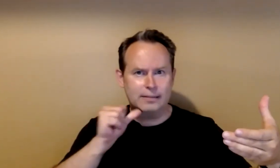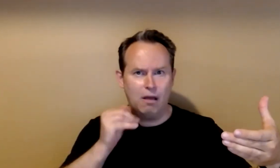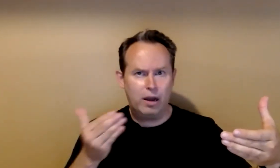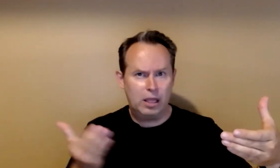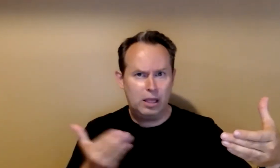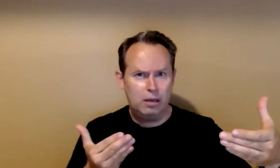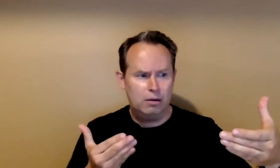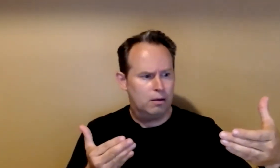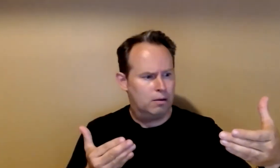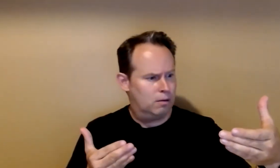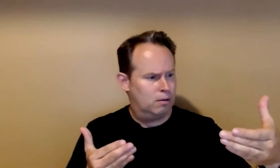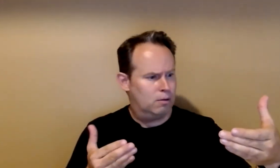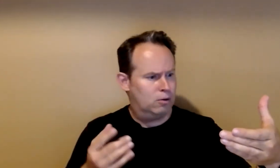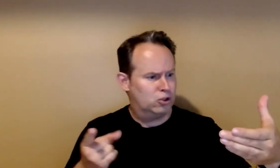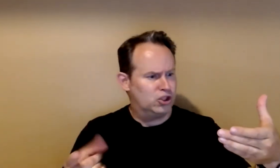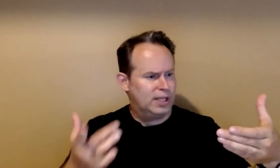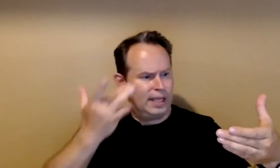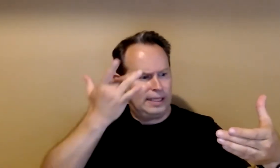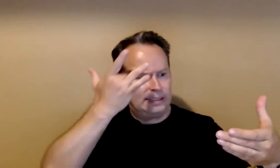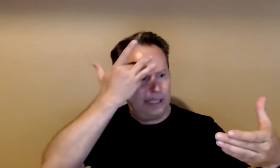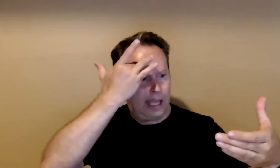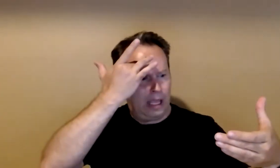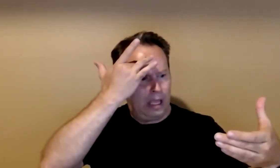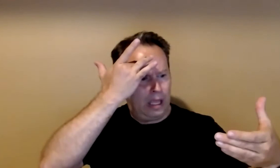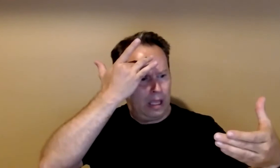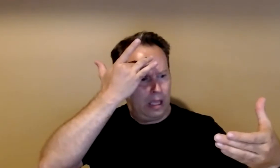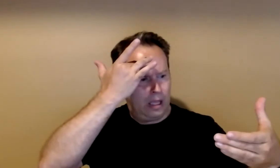Mari is not working. She is sick.